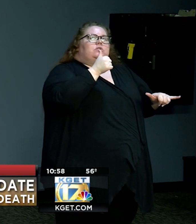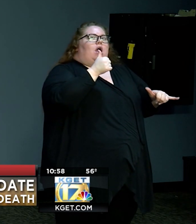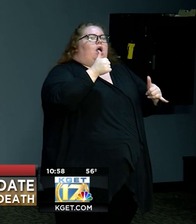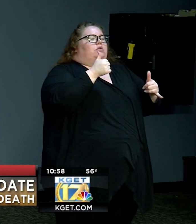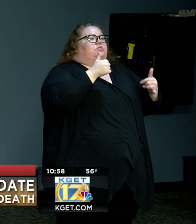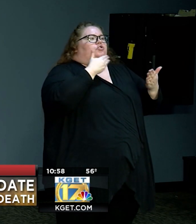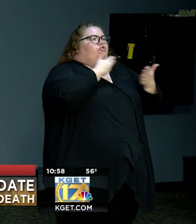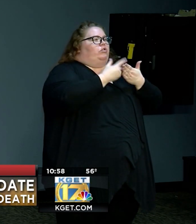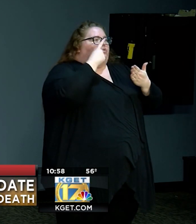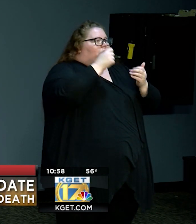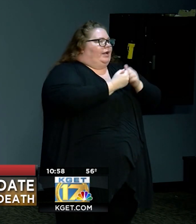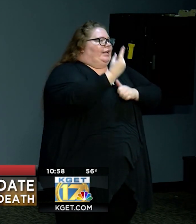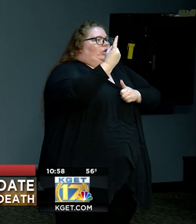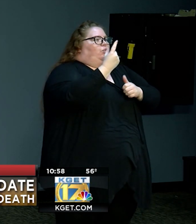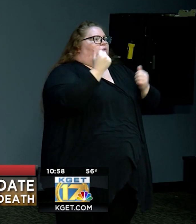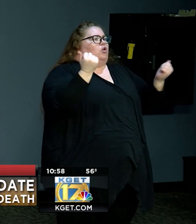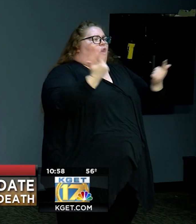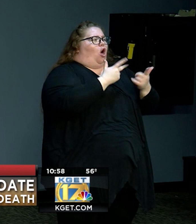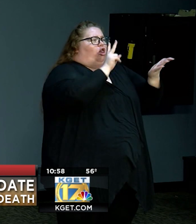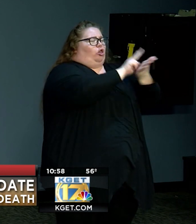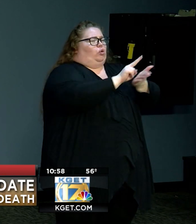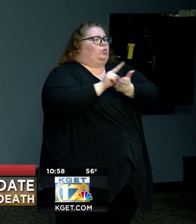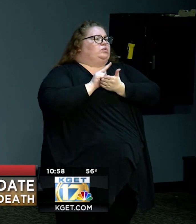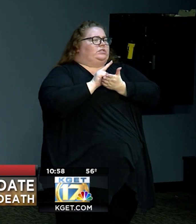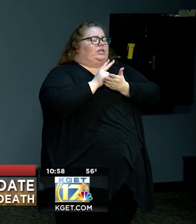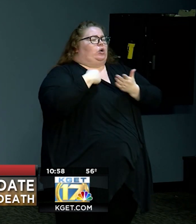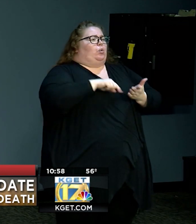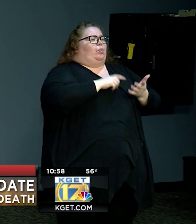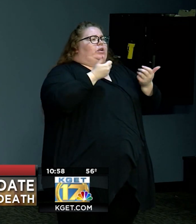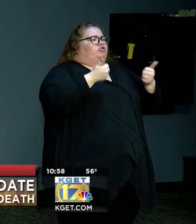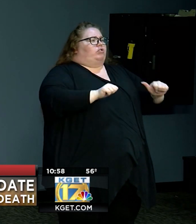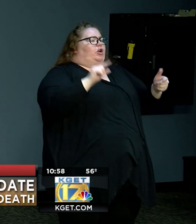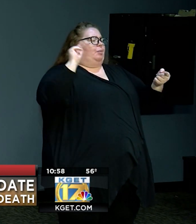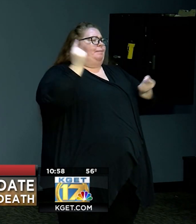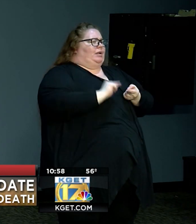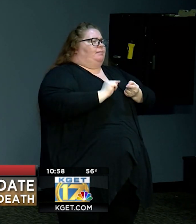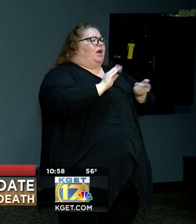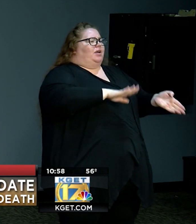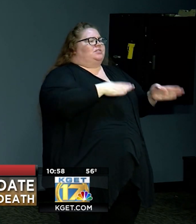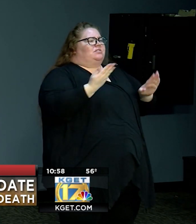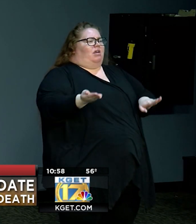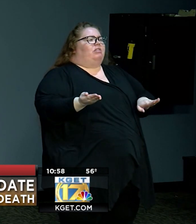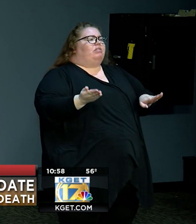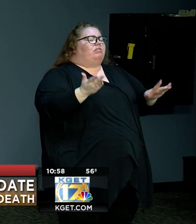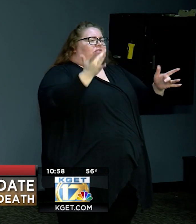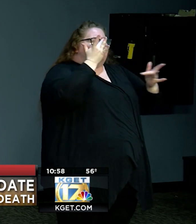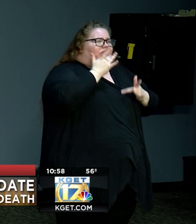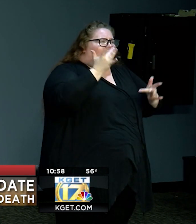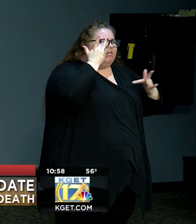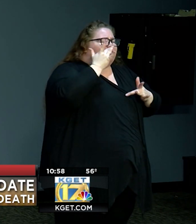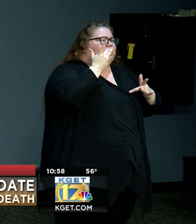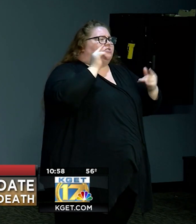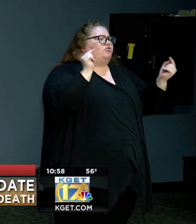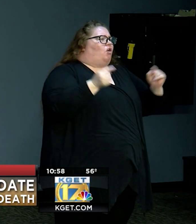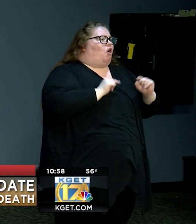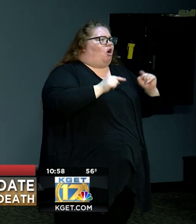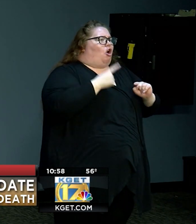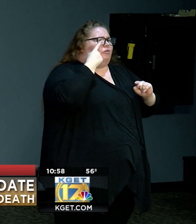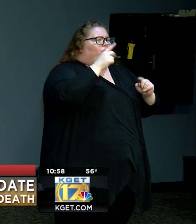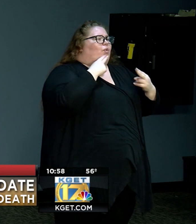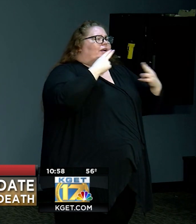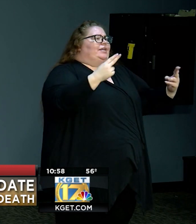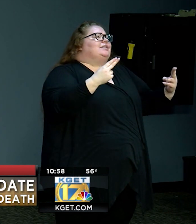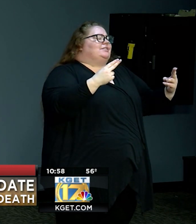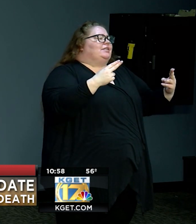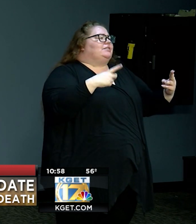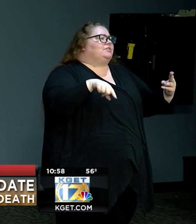and everybody's losing here. But we have to minimize death and ill and harm to innocent people.